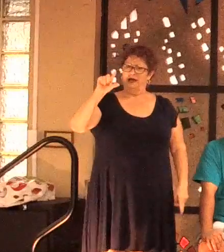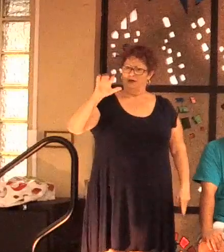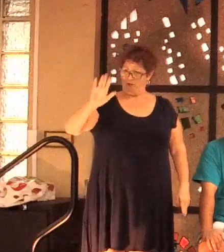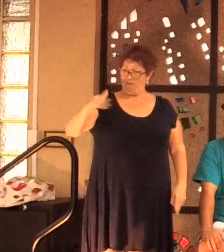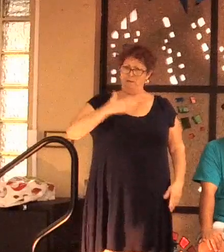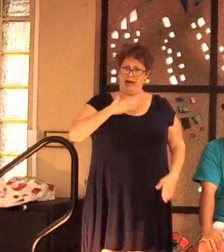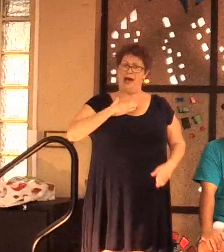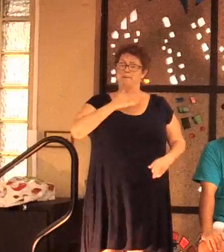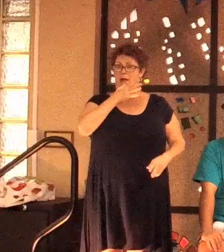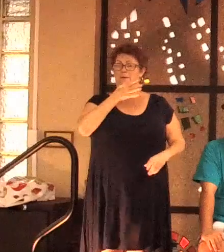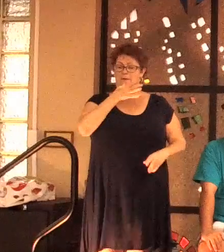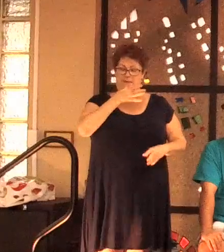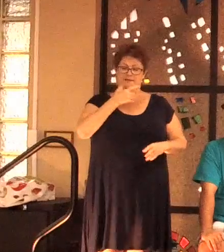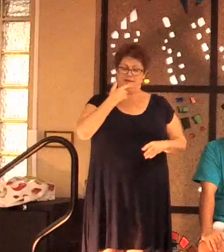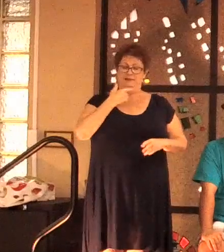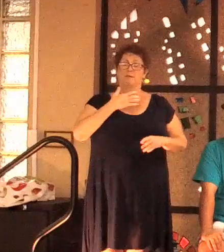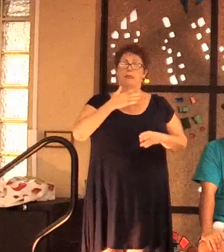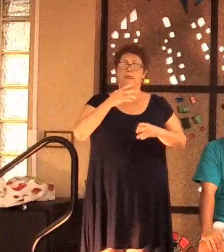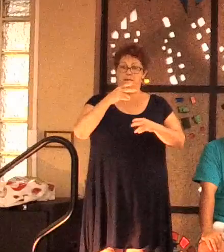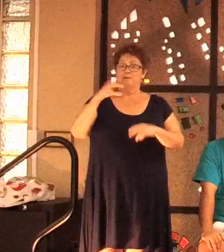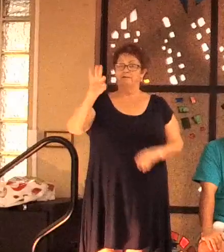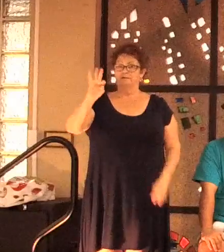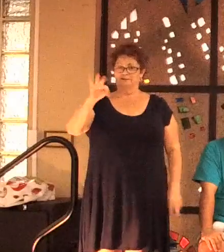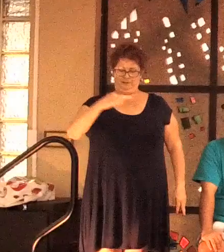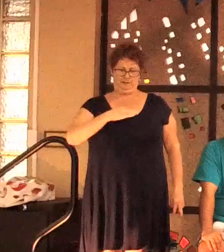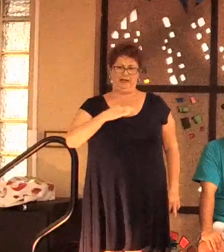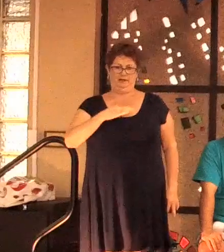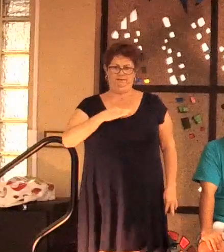name sign is, okay, my mom's name is Peggy,